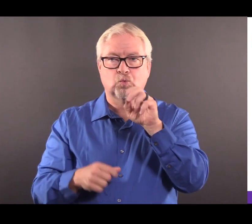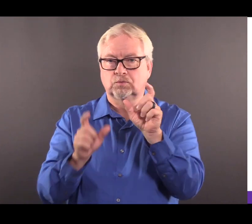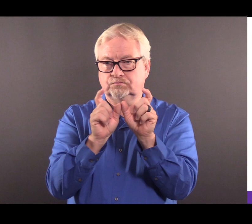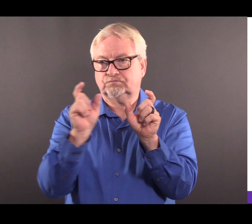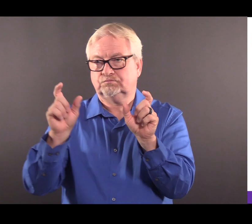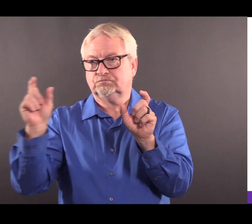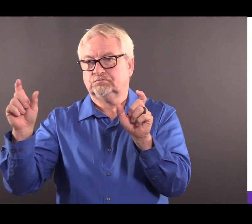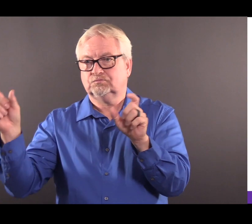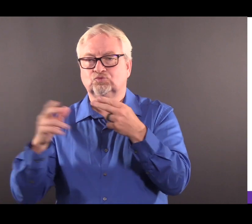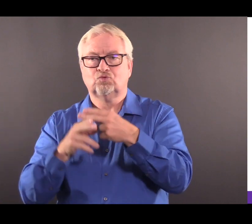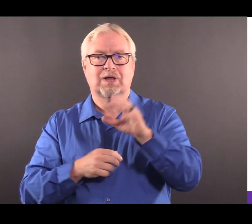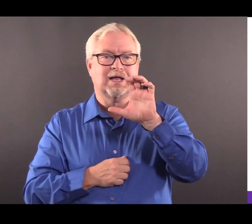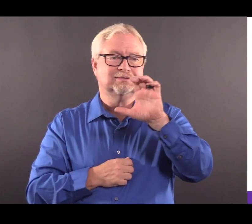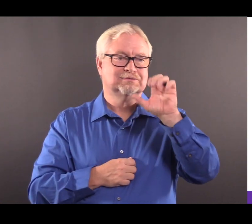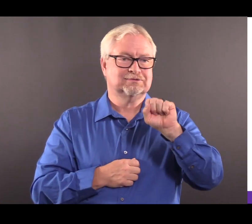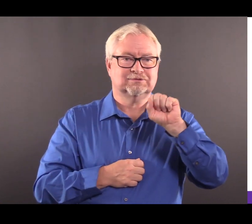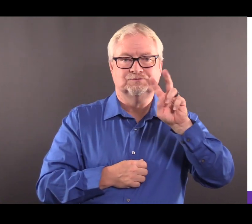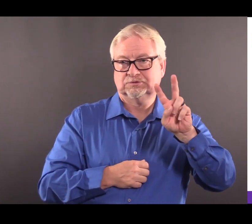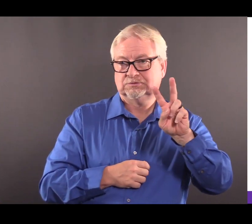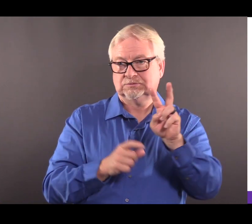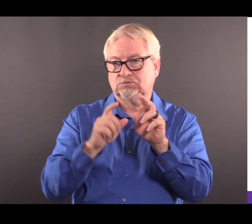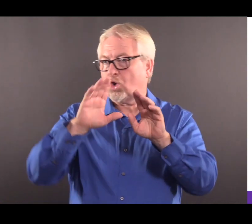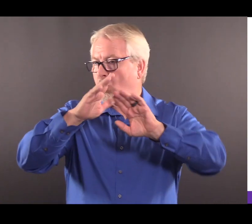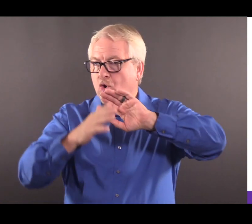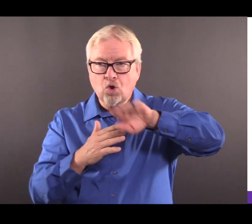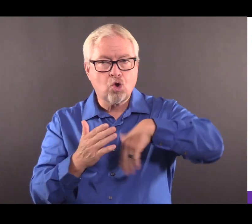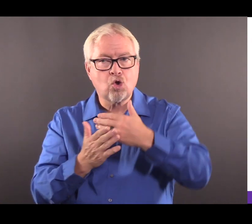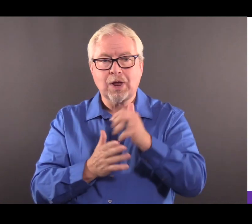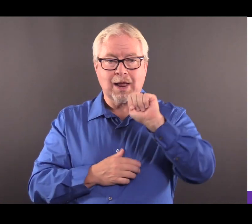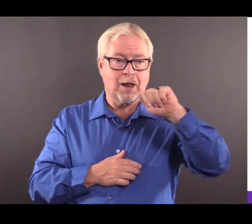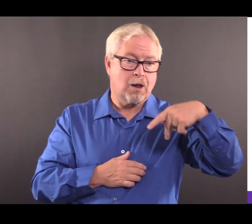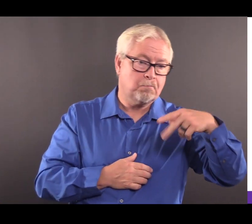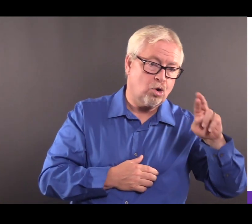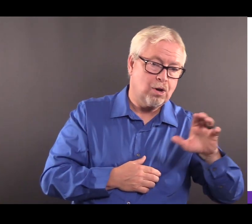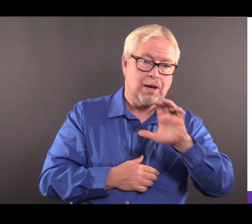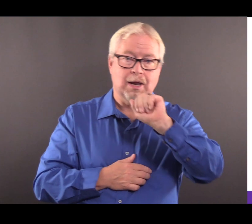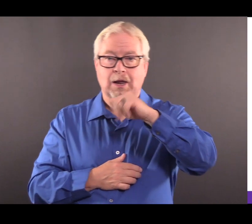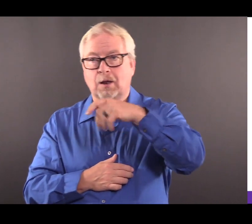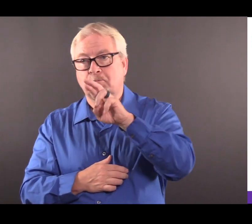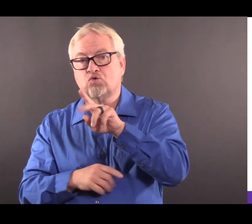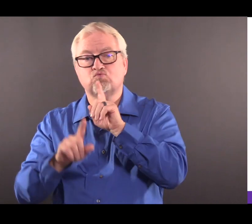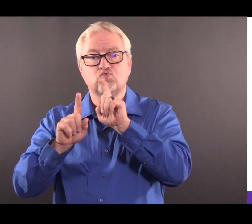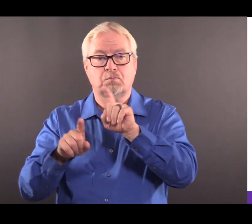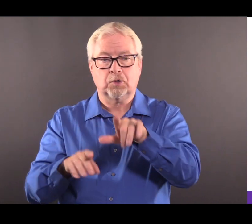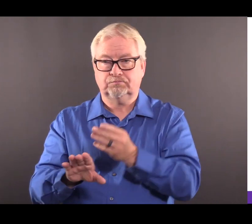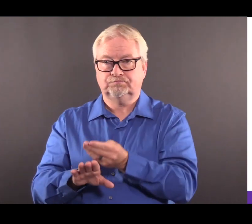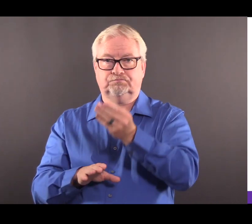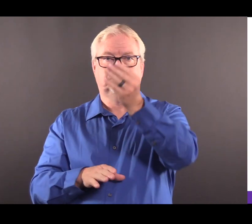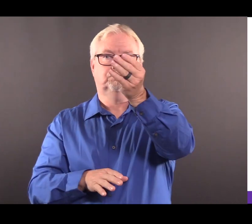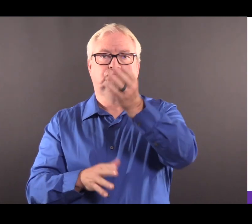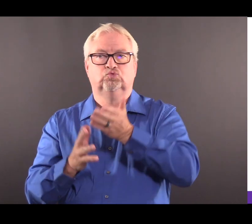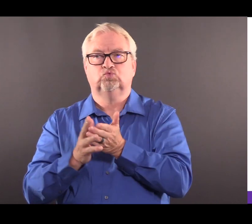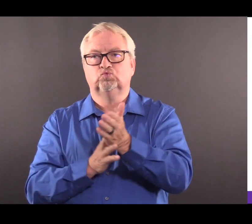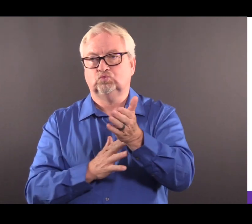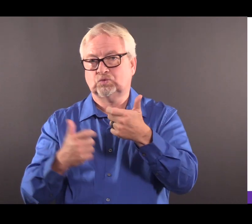format, referred to as CSV. All APR and CAPER reports